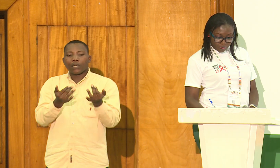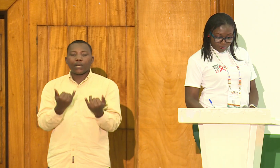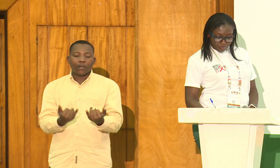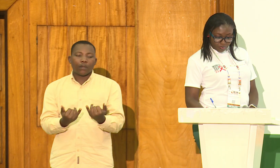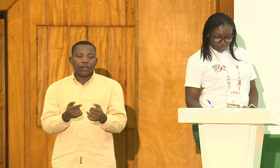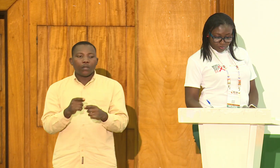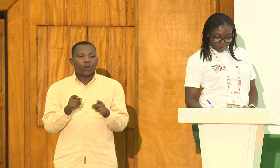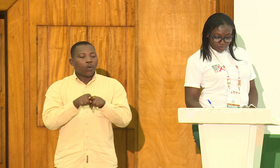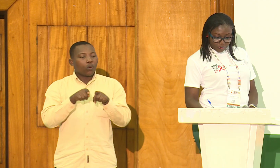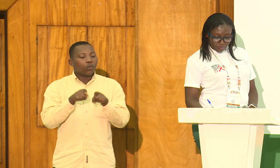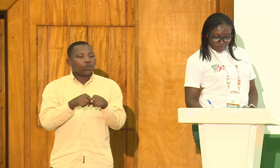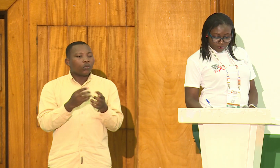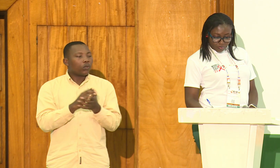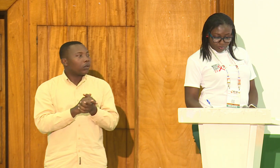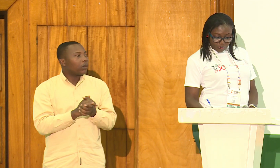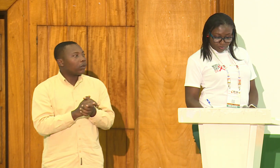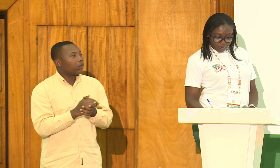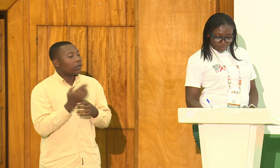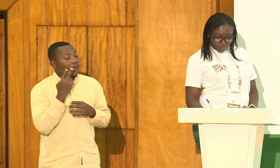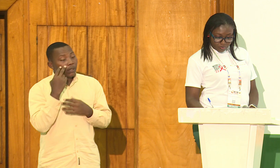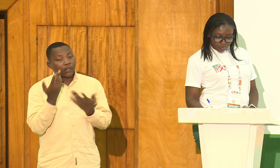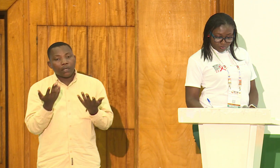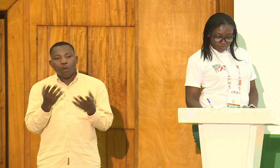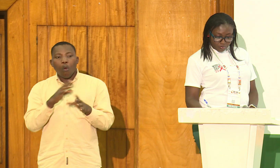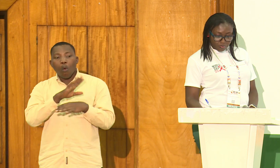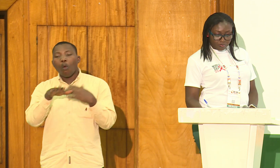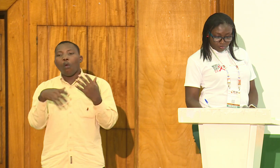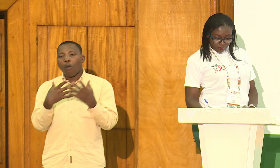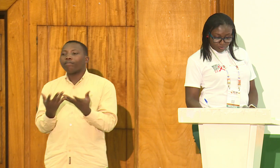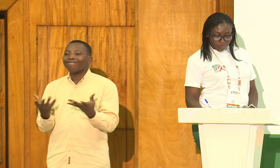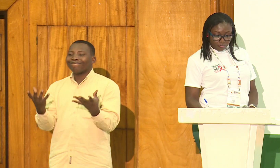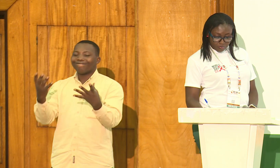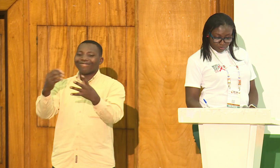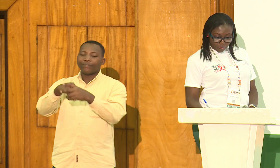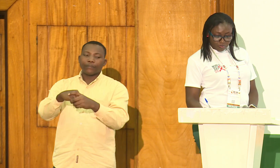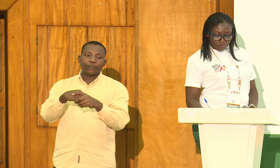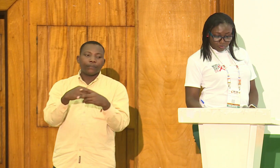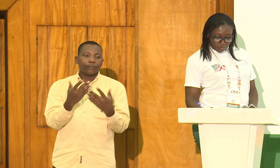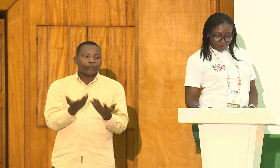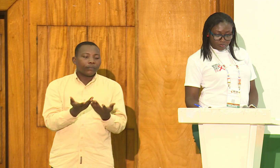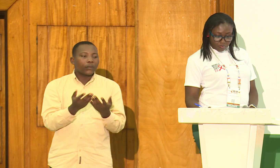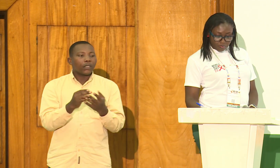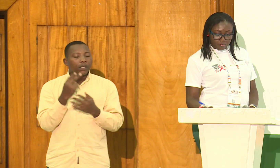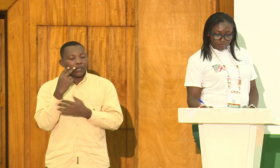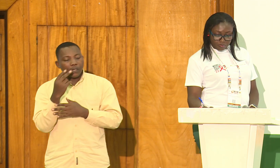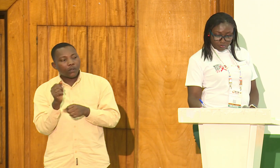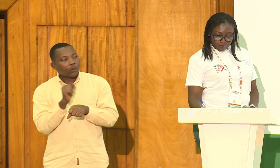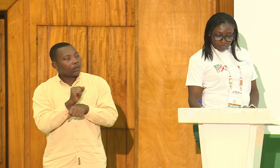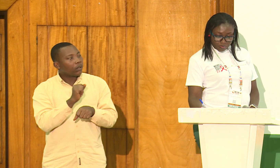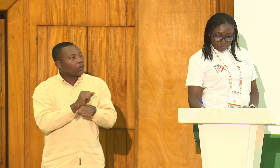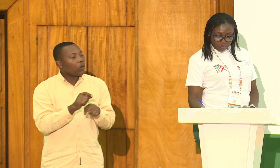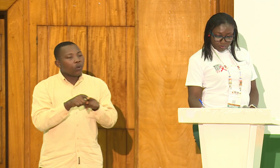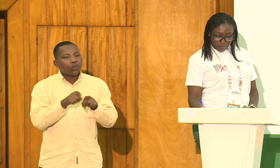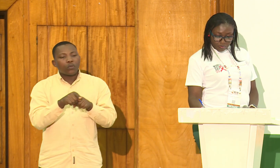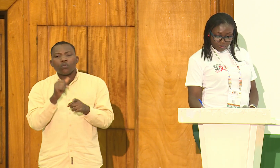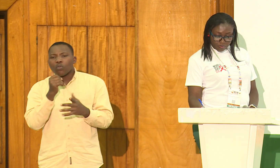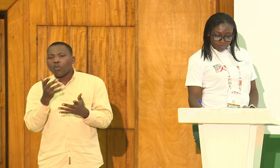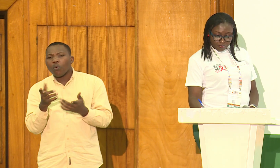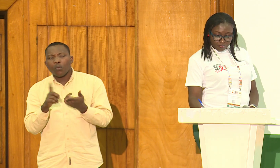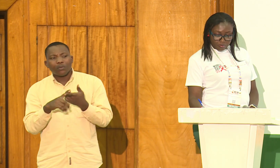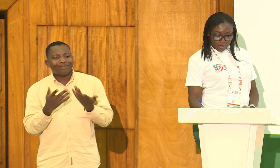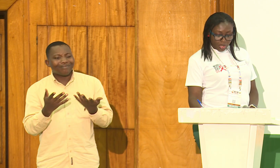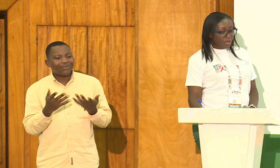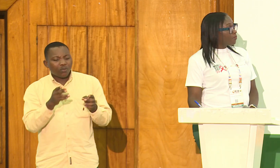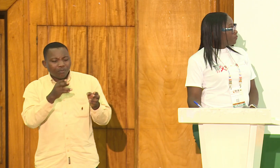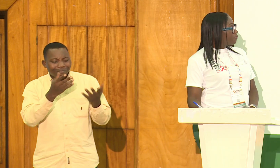also look at, this is an evolving field, but the Lancet Commission that's looking at function. Because you also don't want to body shame,